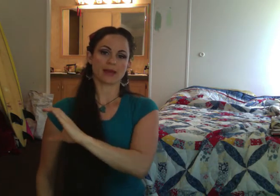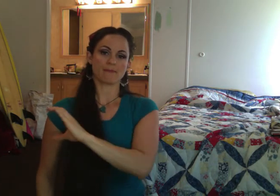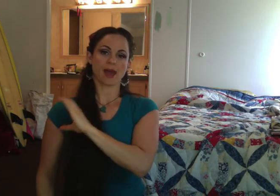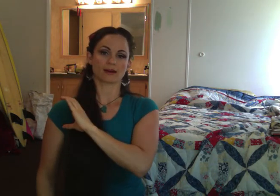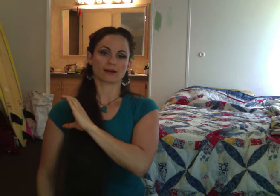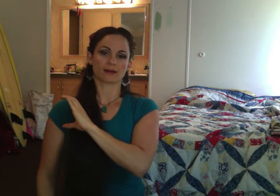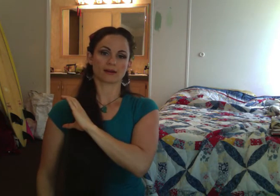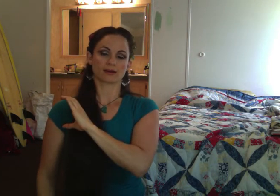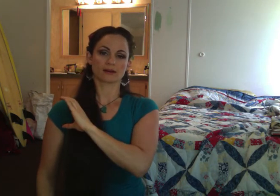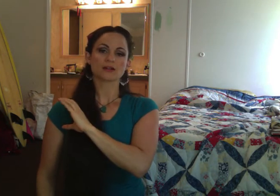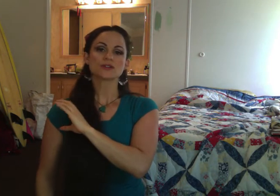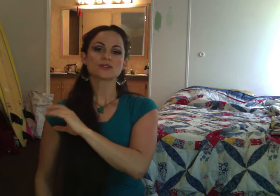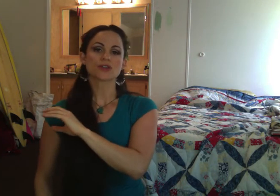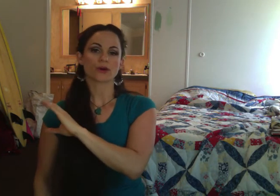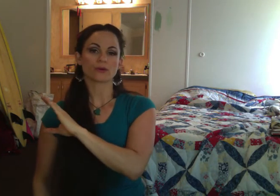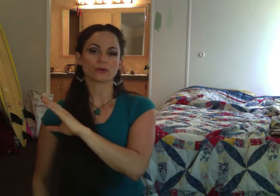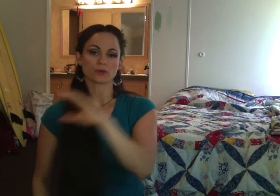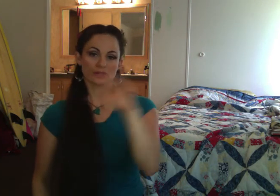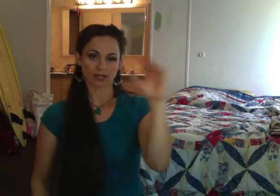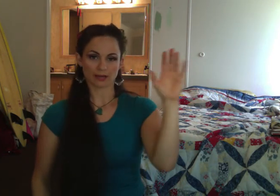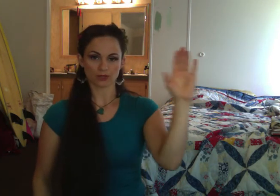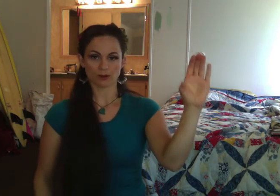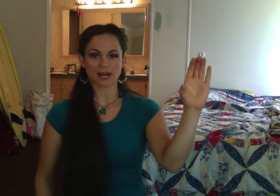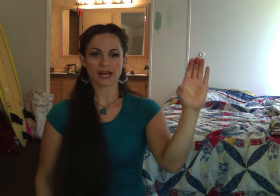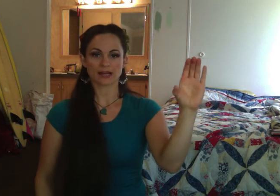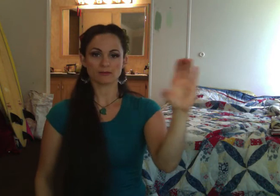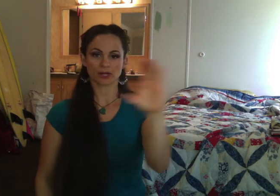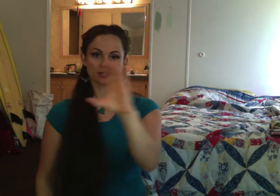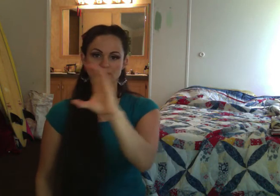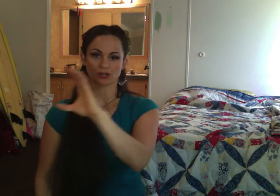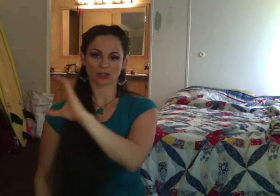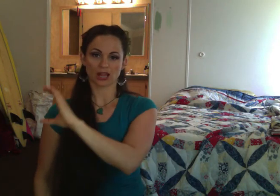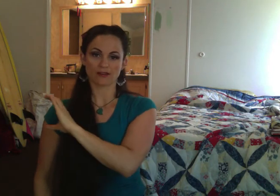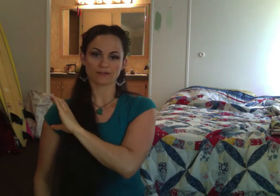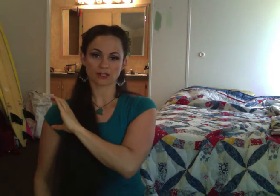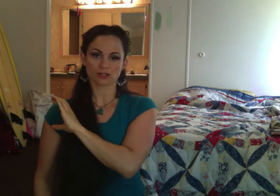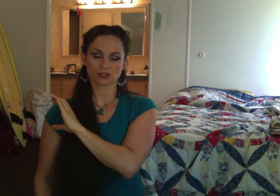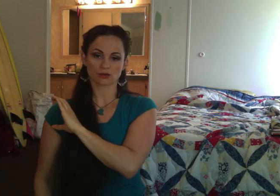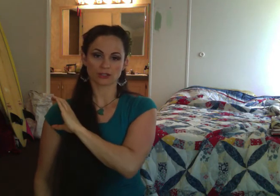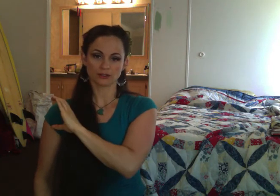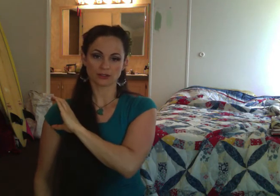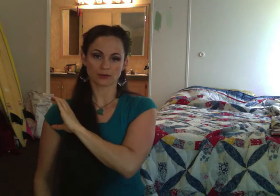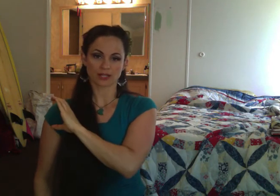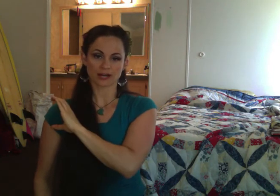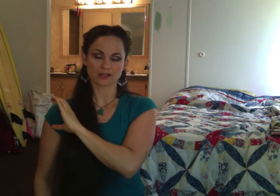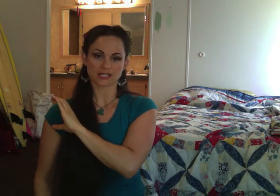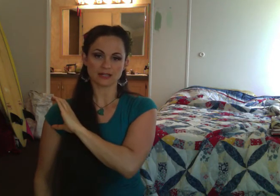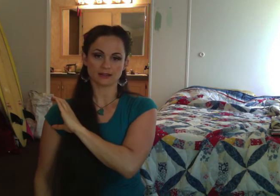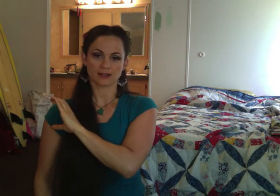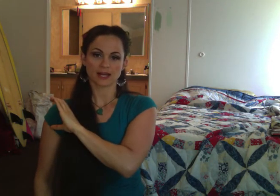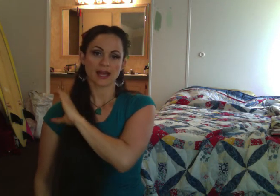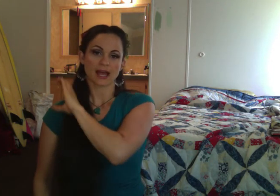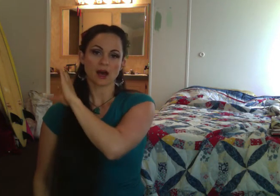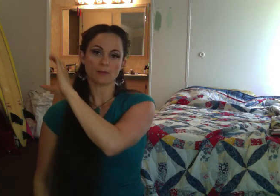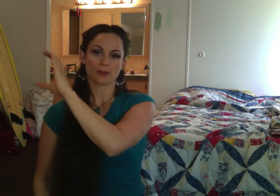back. So with your right hand, bring it to your left shoulder with the letter C, up